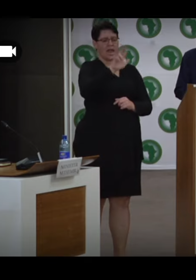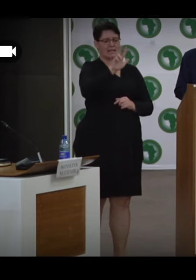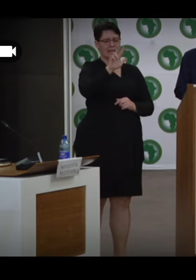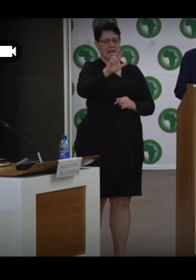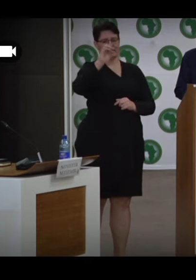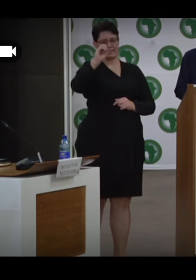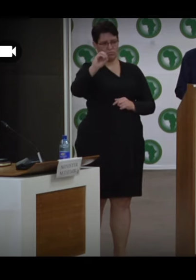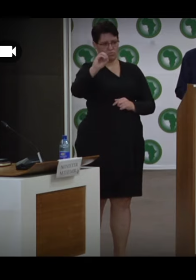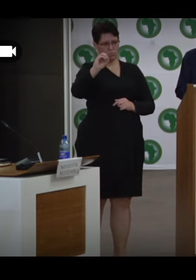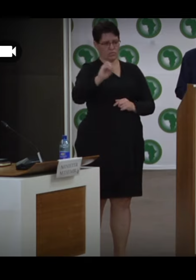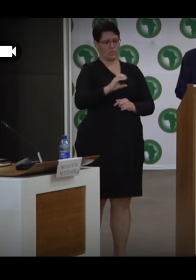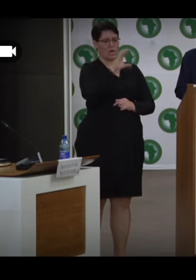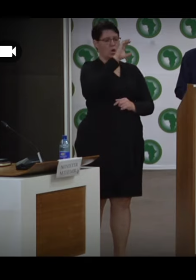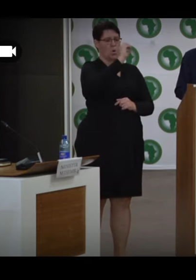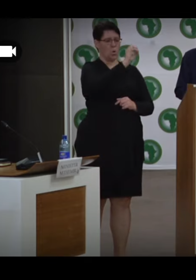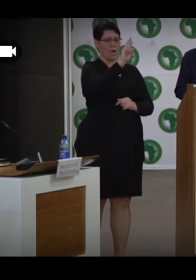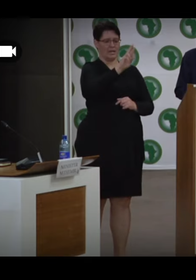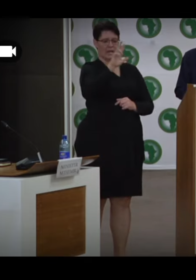0800 014 880,